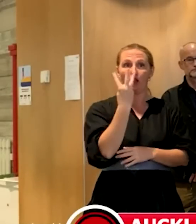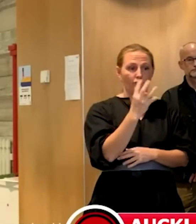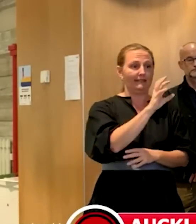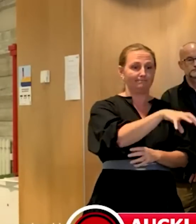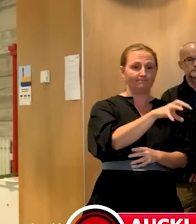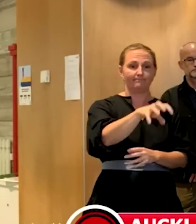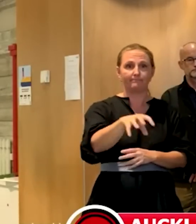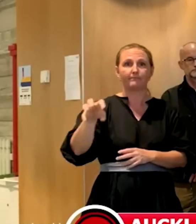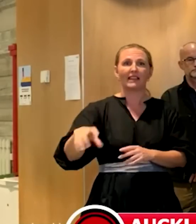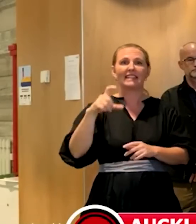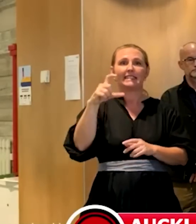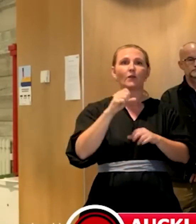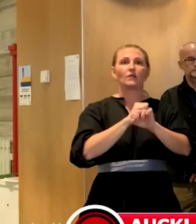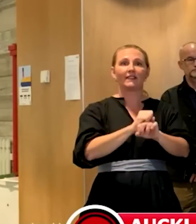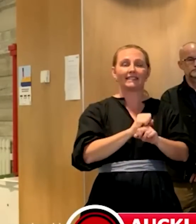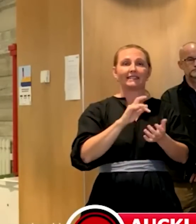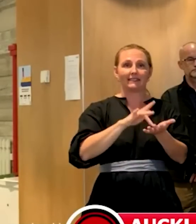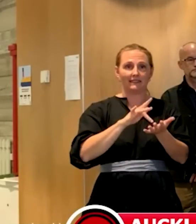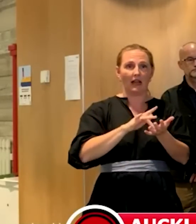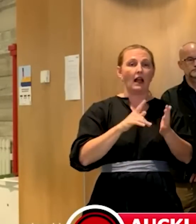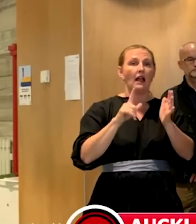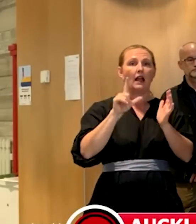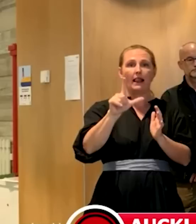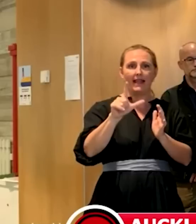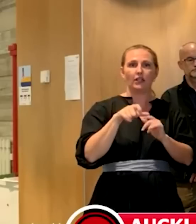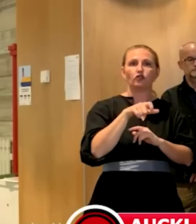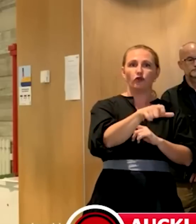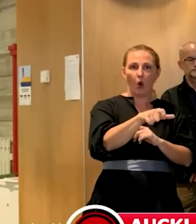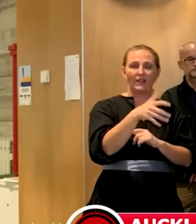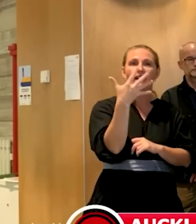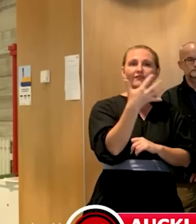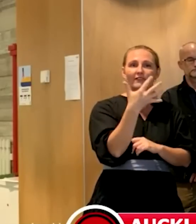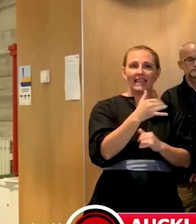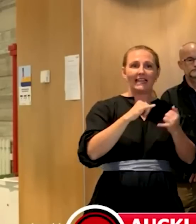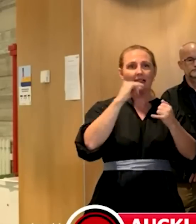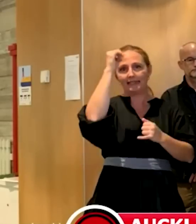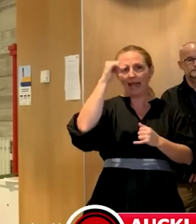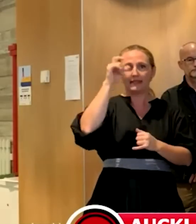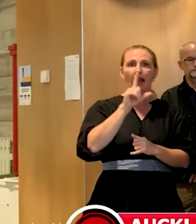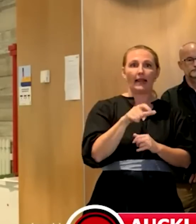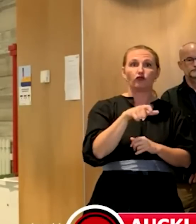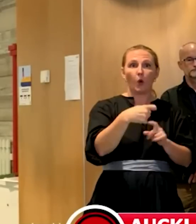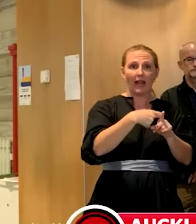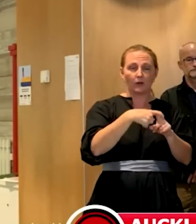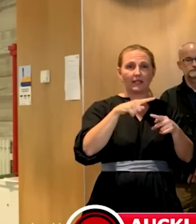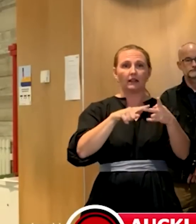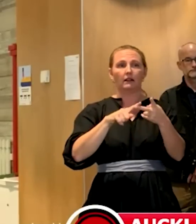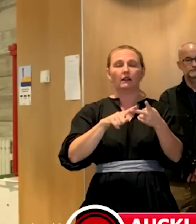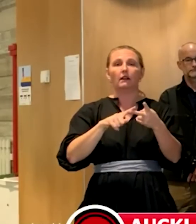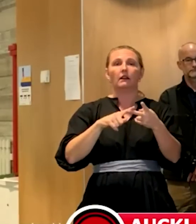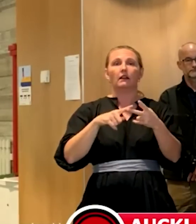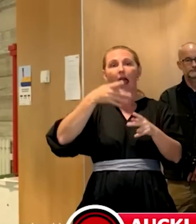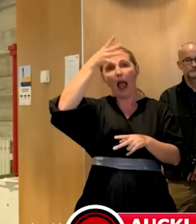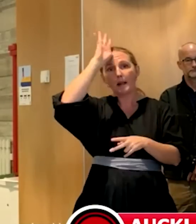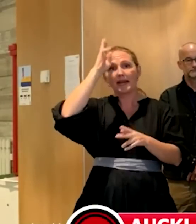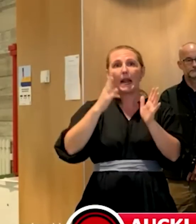current civil defence centres, at Leonards Road School, 15 St Leonards Road, Kelston, the Massey University Albany